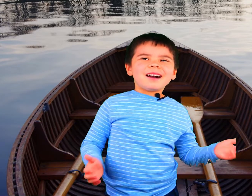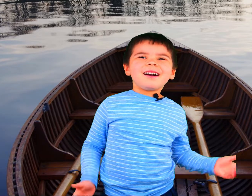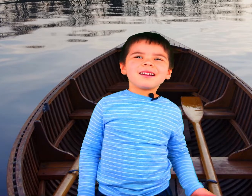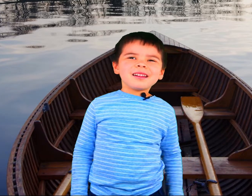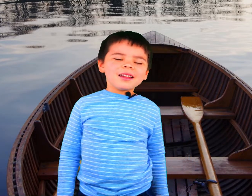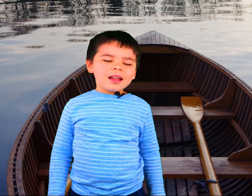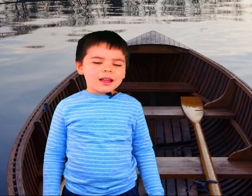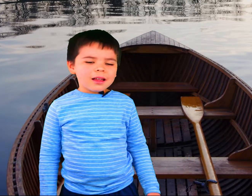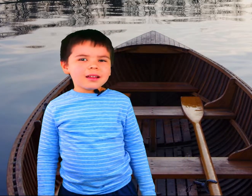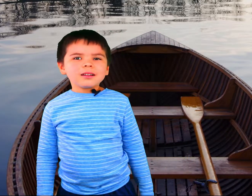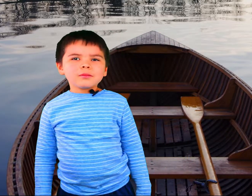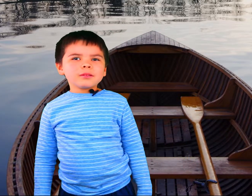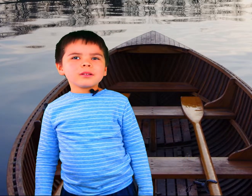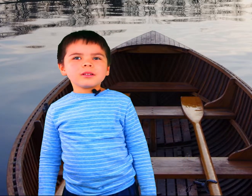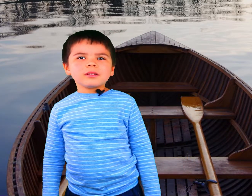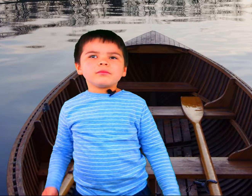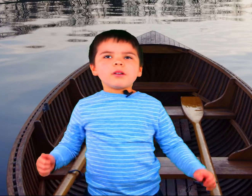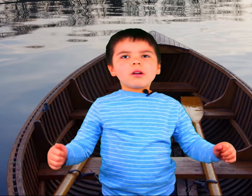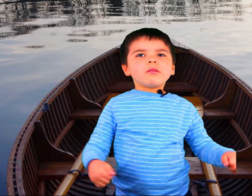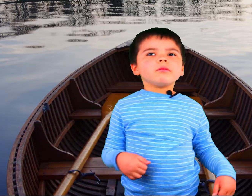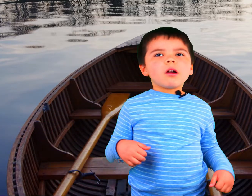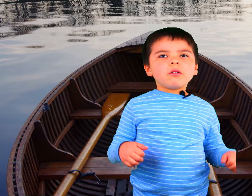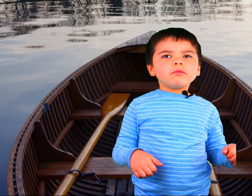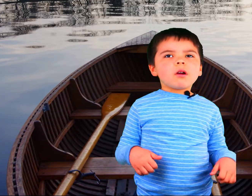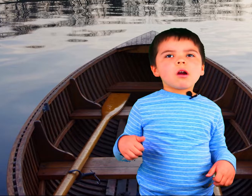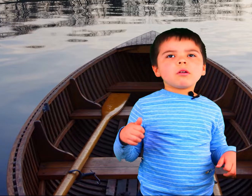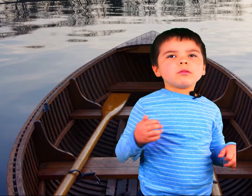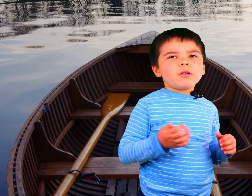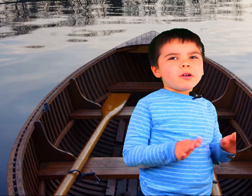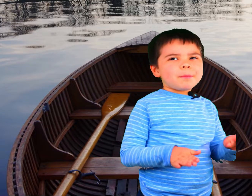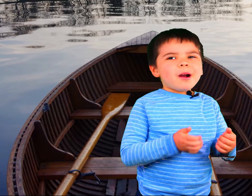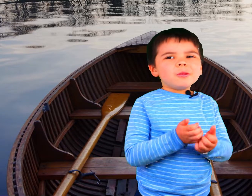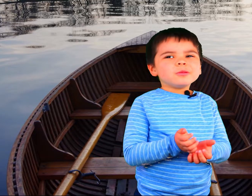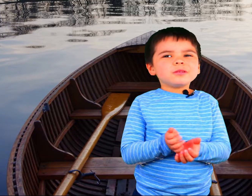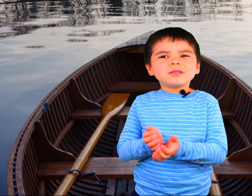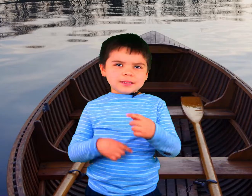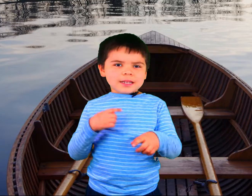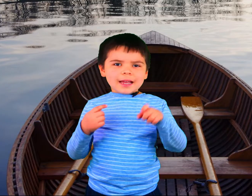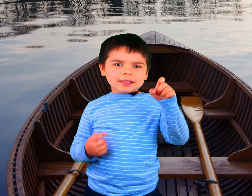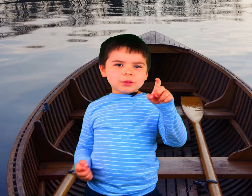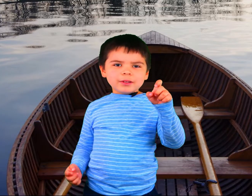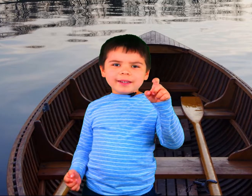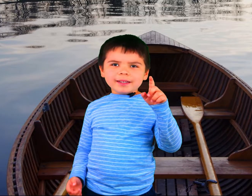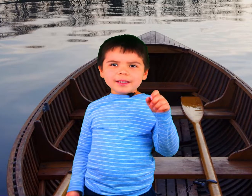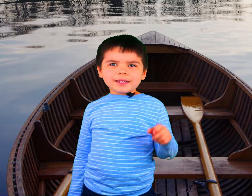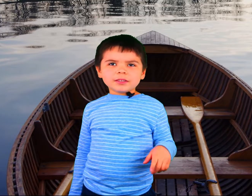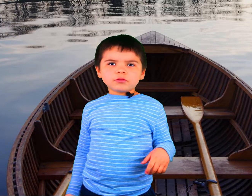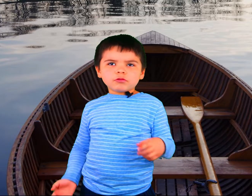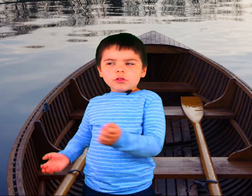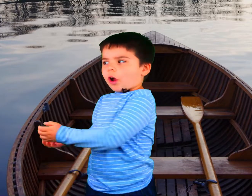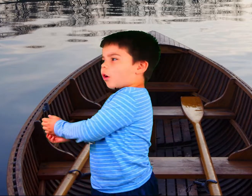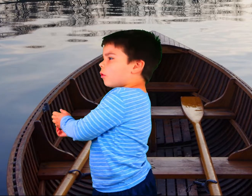song, Row, Row, Row Your Boat. The sign you need is row,